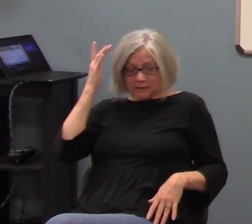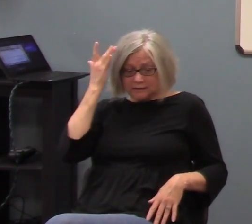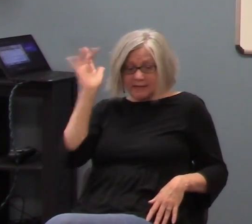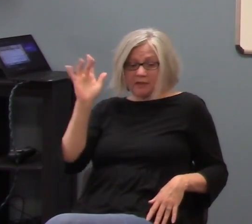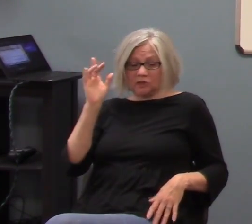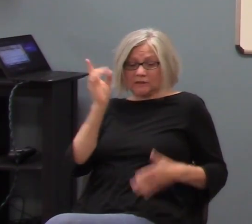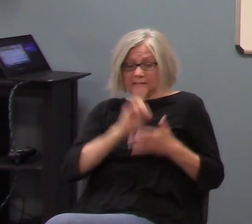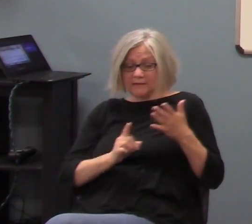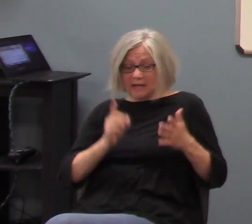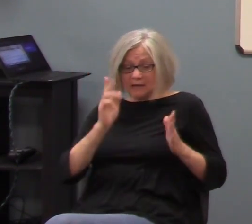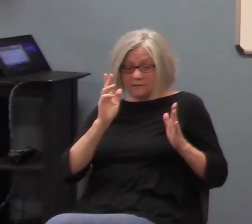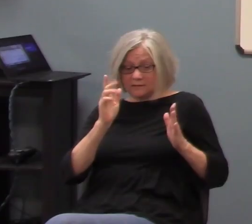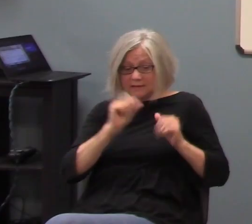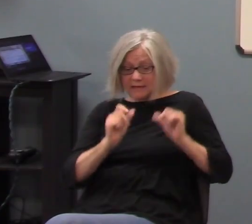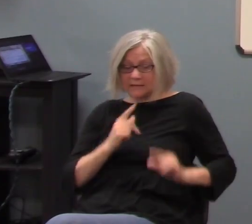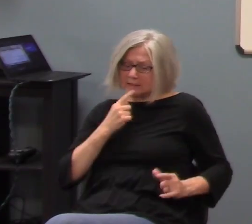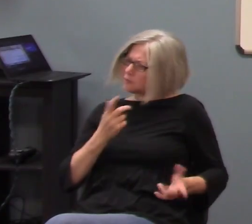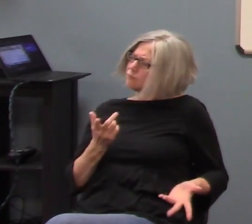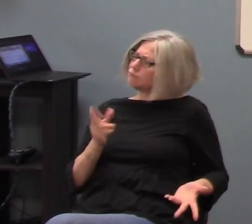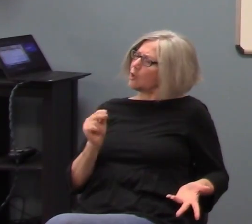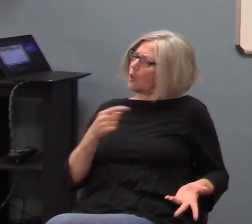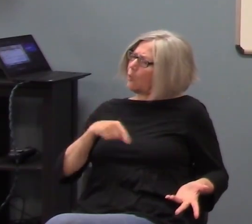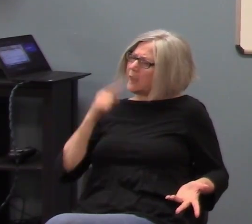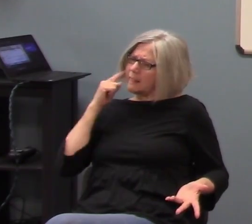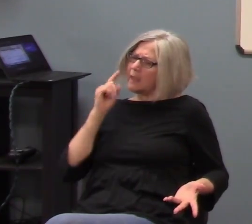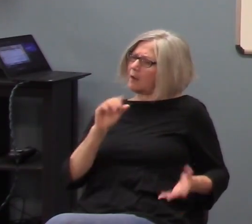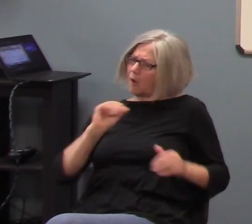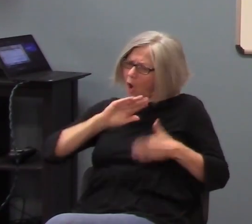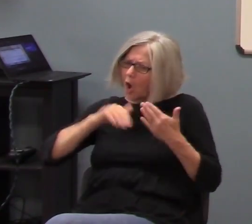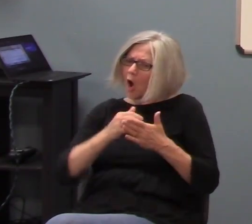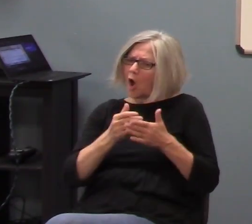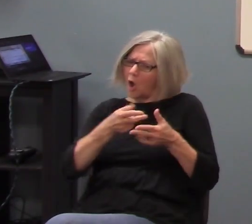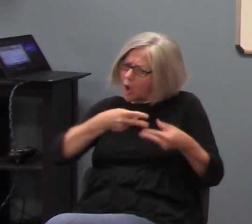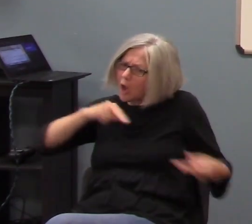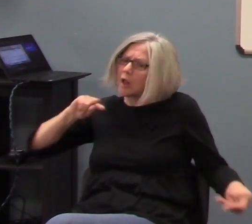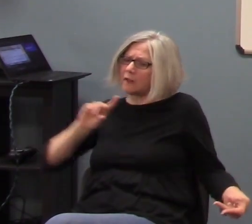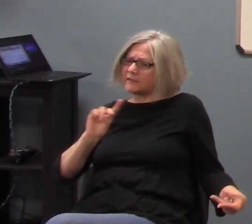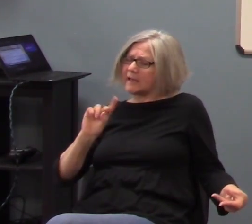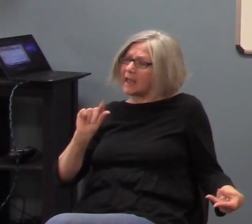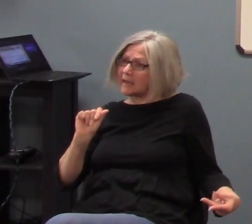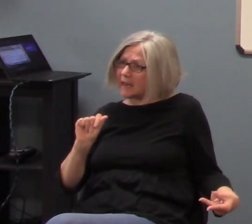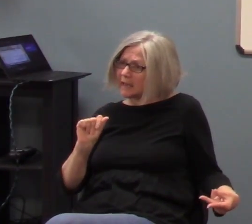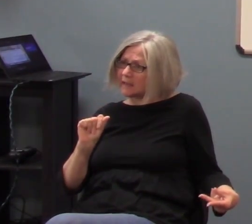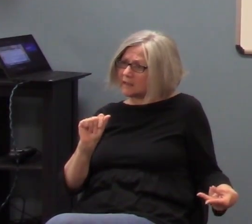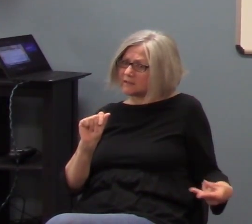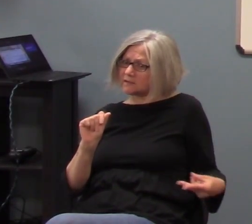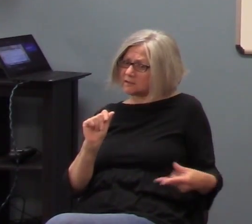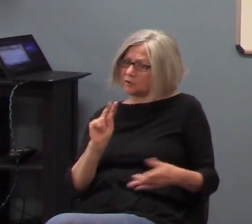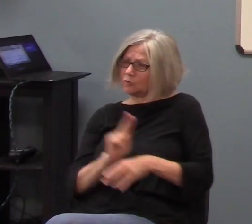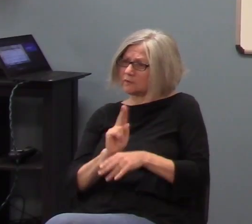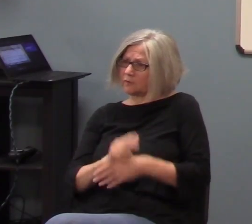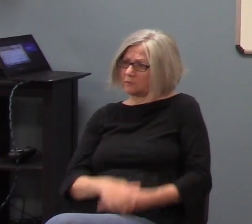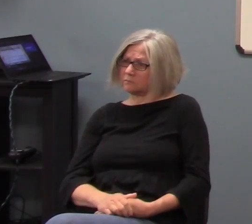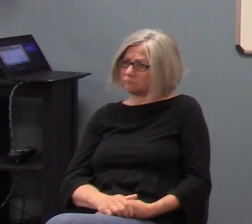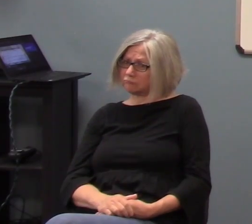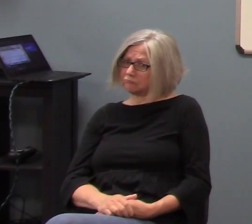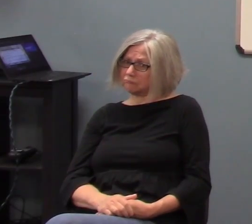think it probably is all useful. We think we wouldn't expect a designer to make a code where most of it's